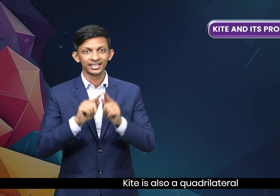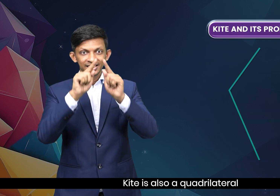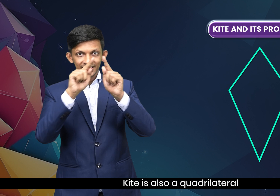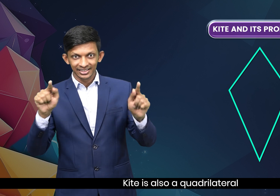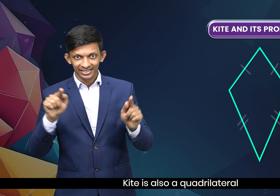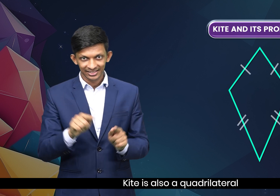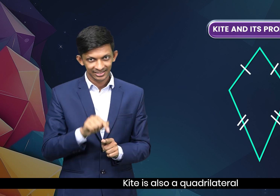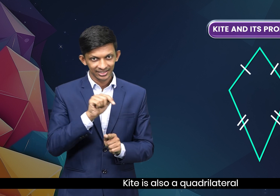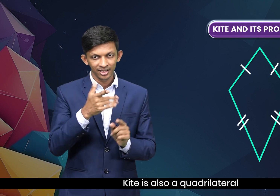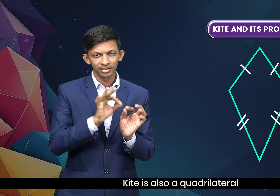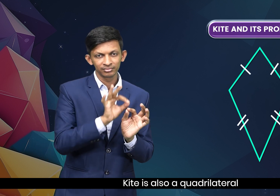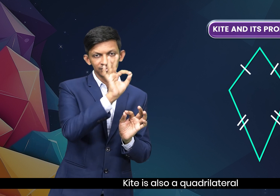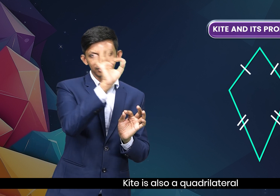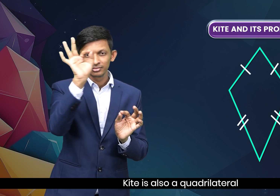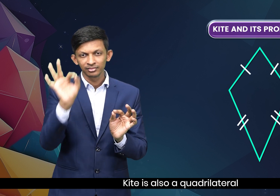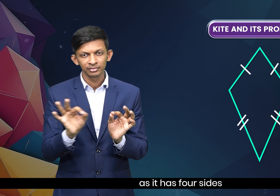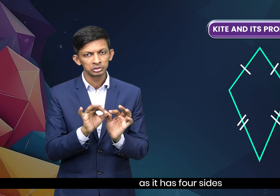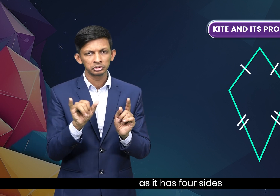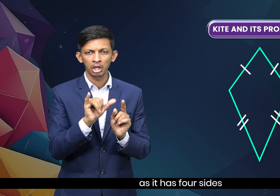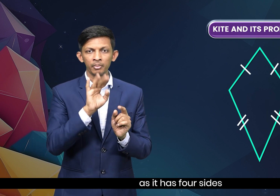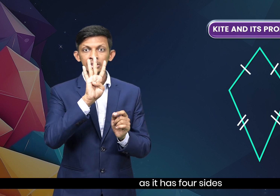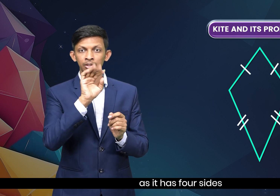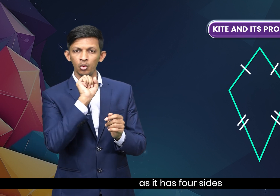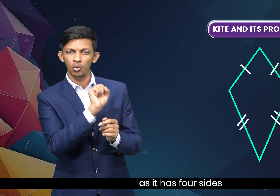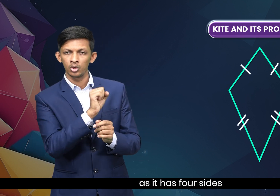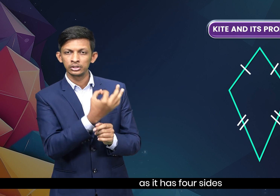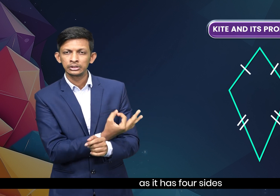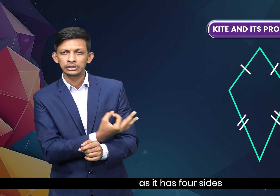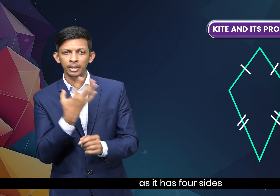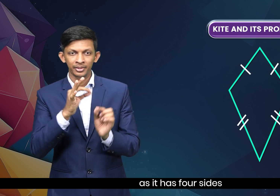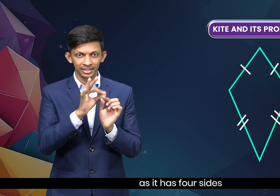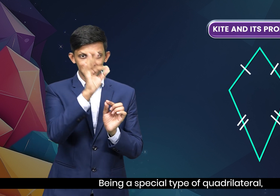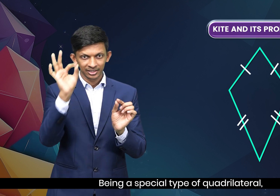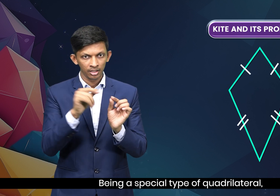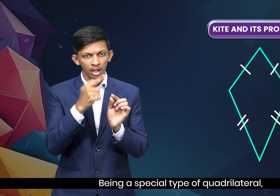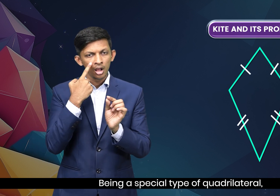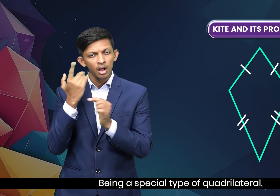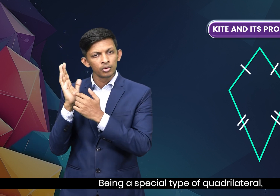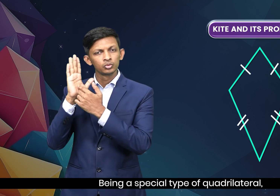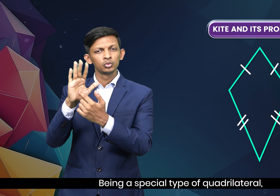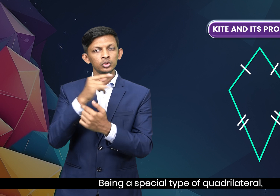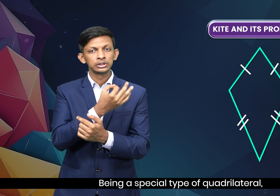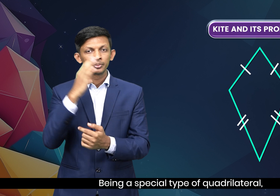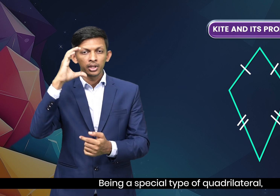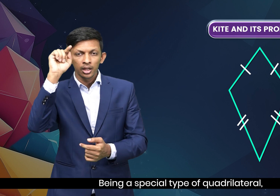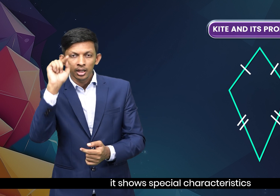Kite is also a quadrilateral as it has four sides. Being a special type of quadrilateral, it